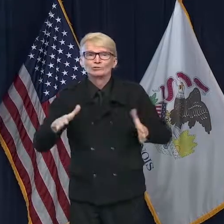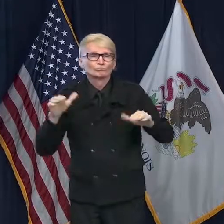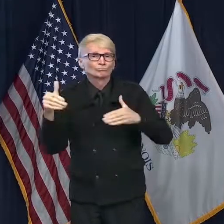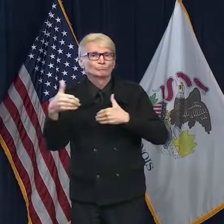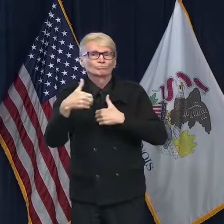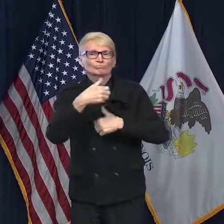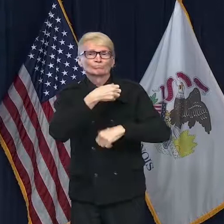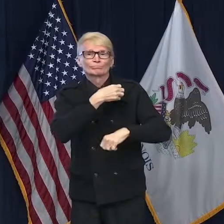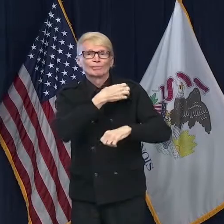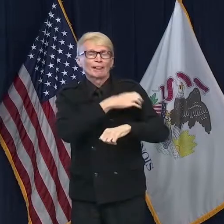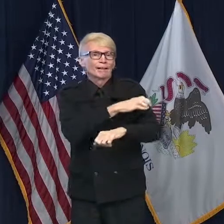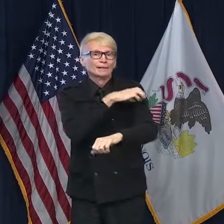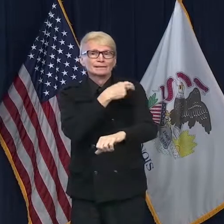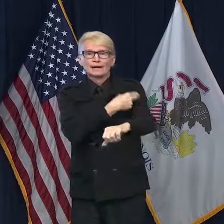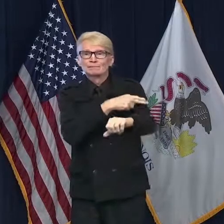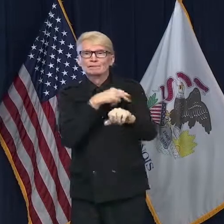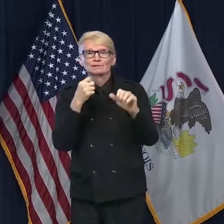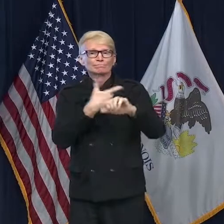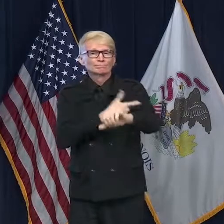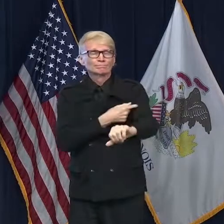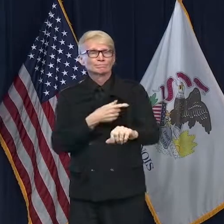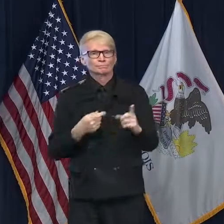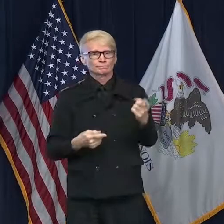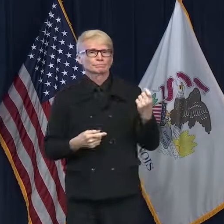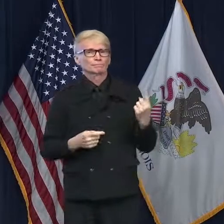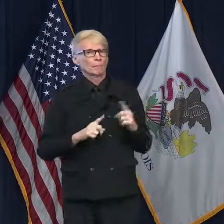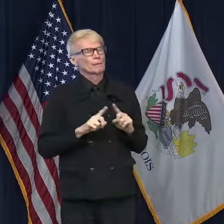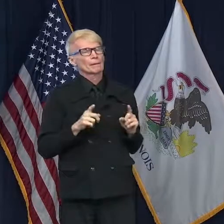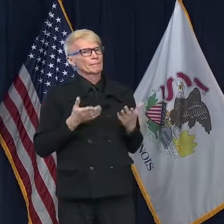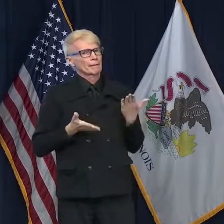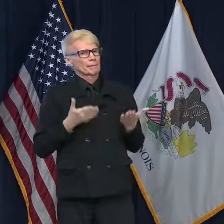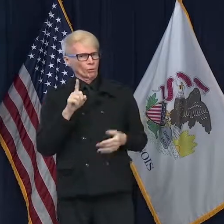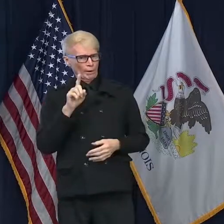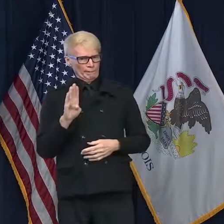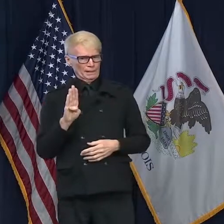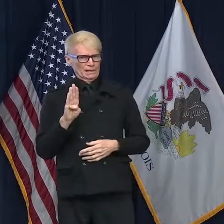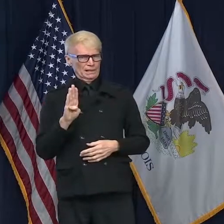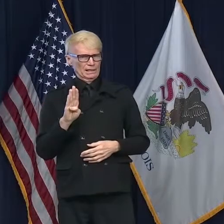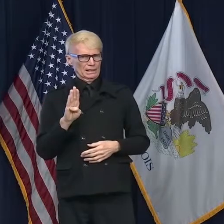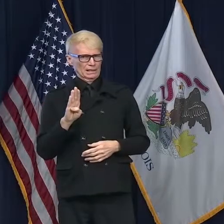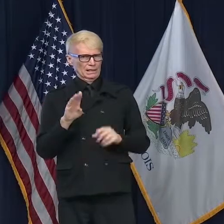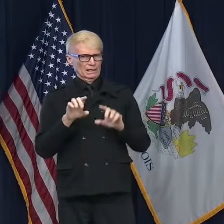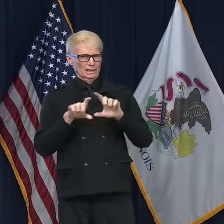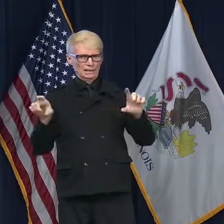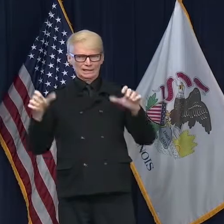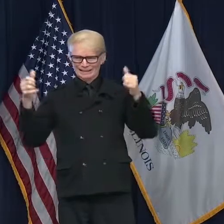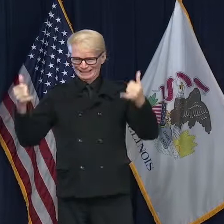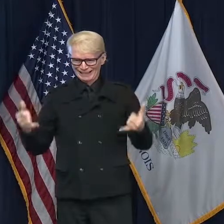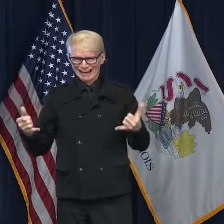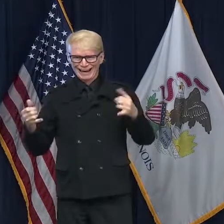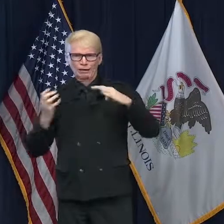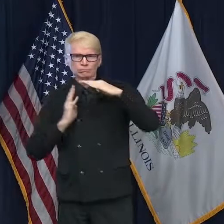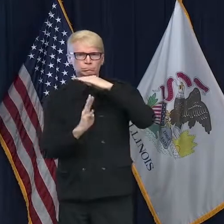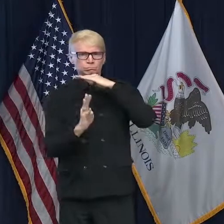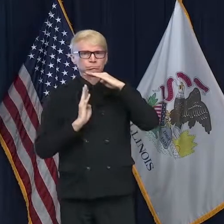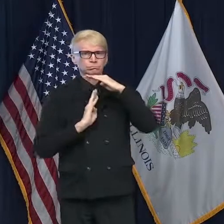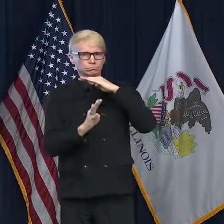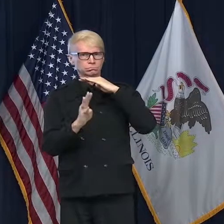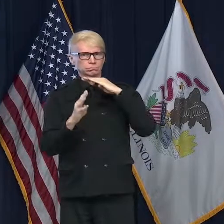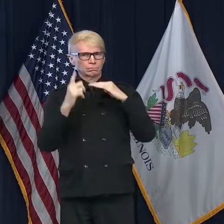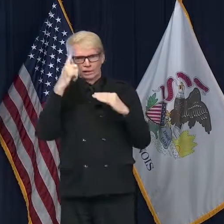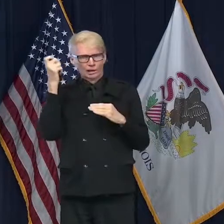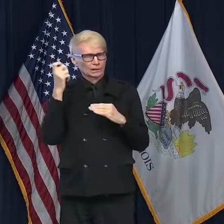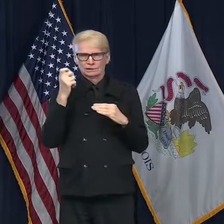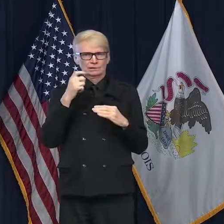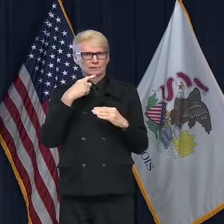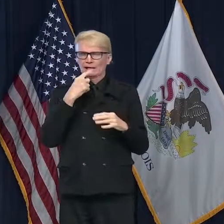think the issue was people who are in maybe the 1B category are going in and getting vaccinated now because pharmacies